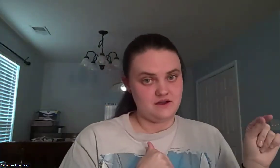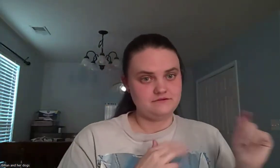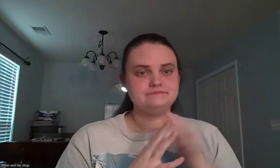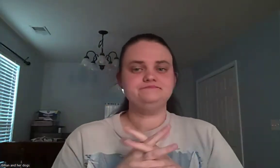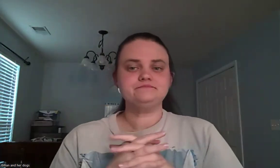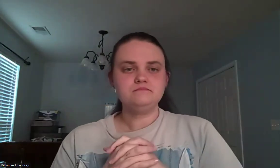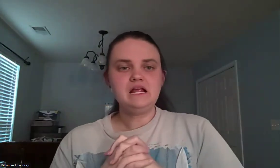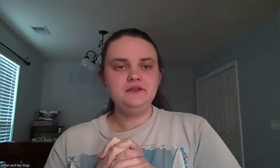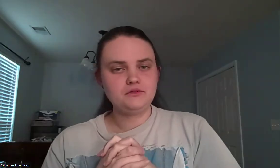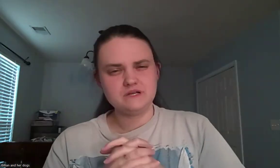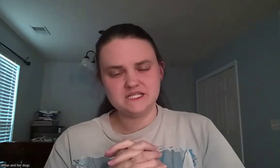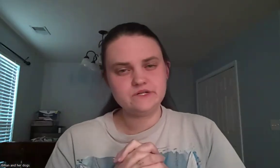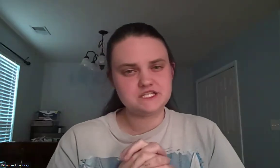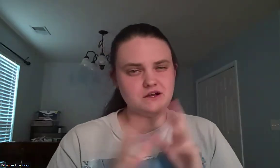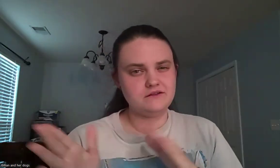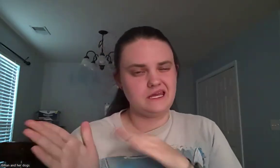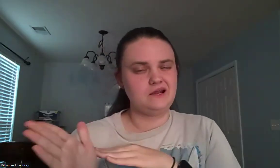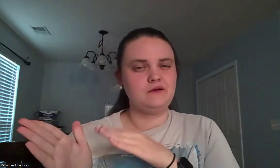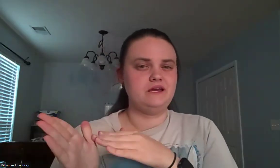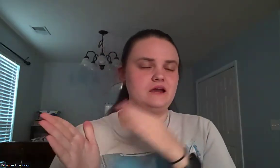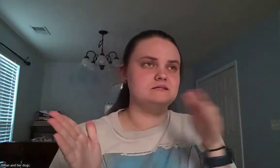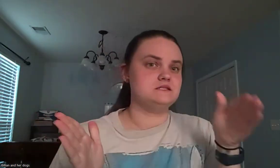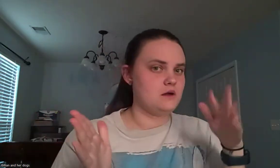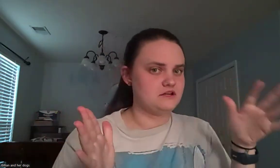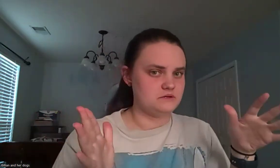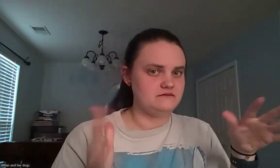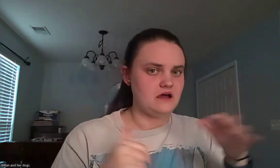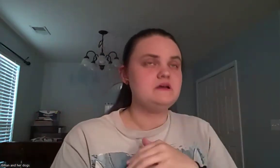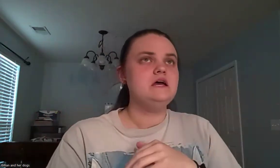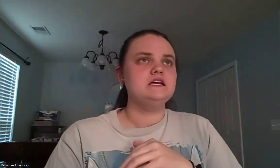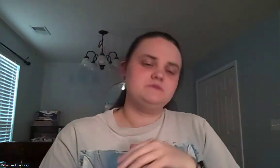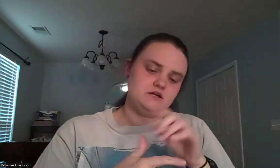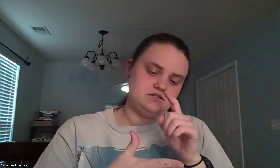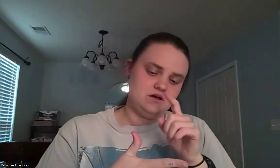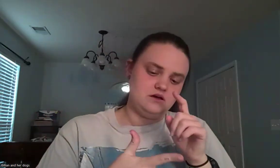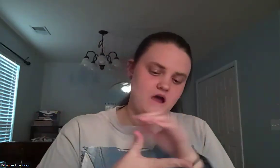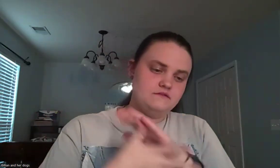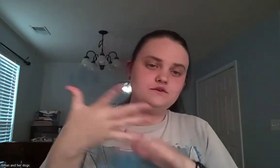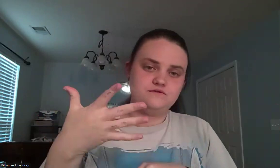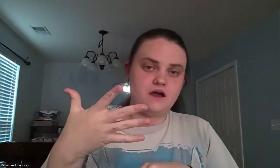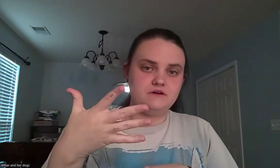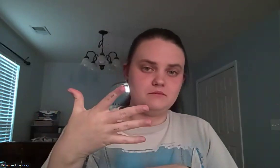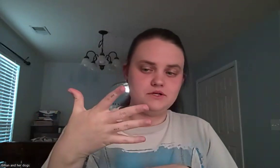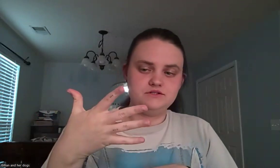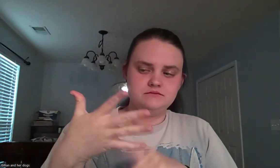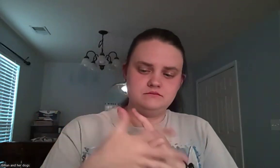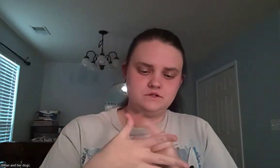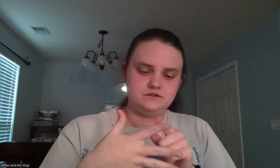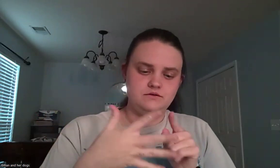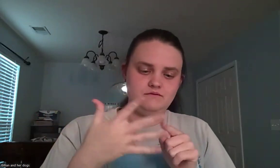25. Now, the reason we start there and we kind of stop at 25 is because of those 5 numbers,